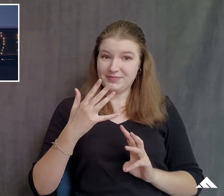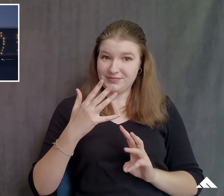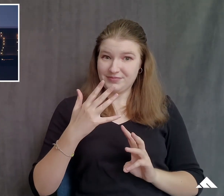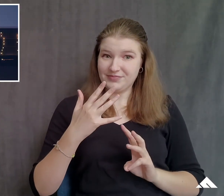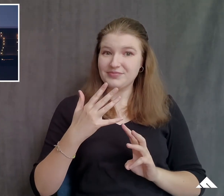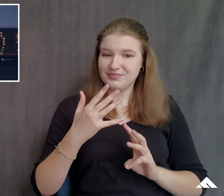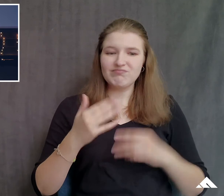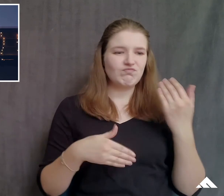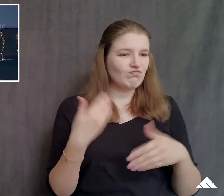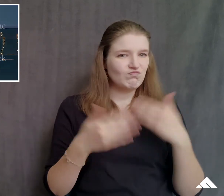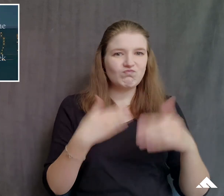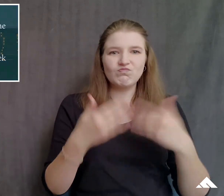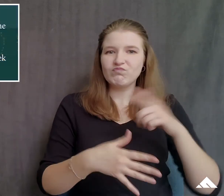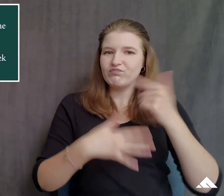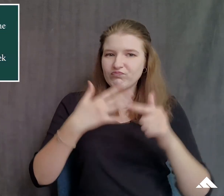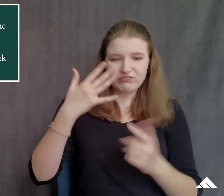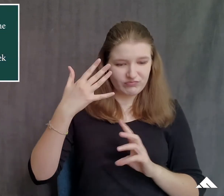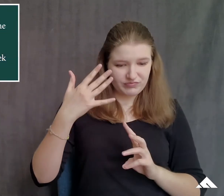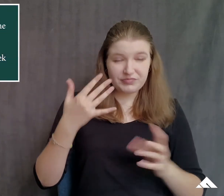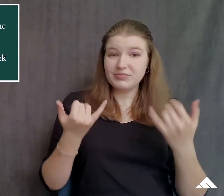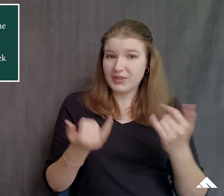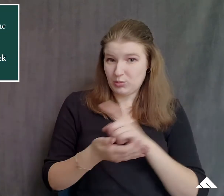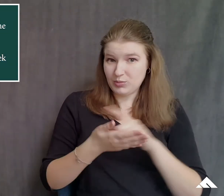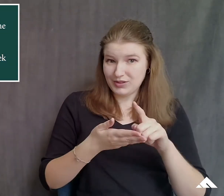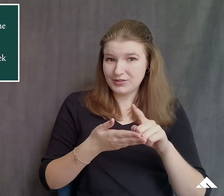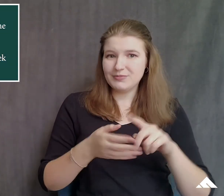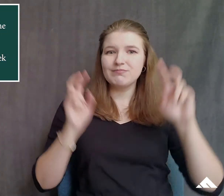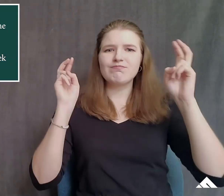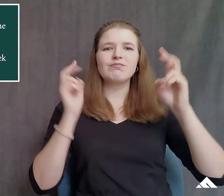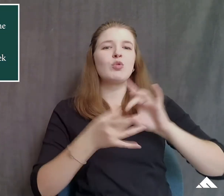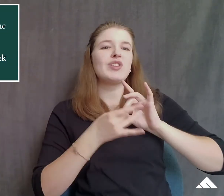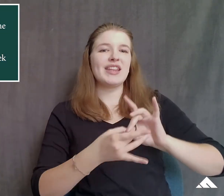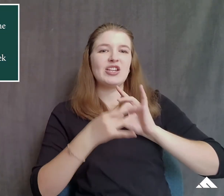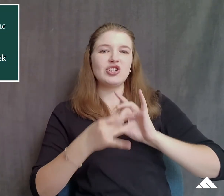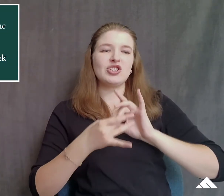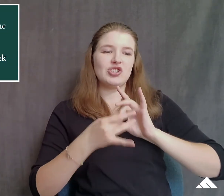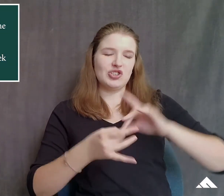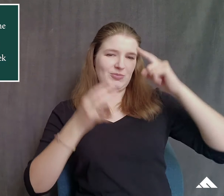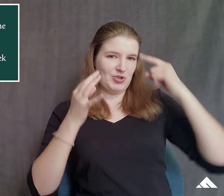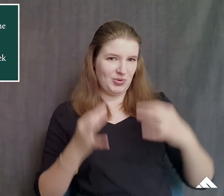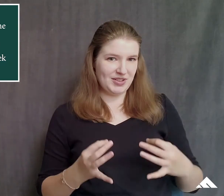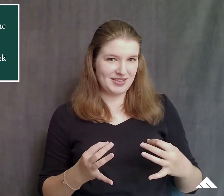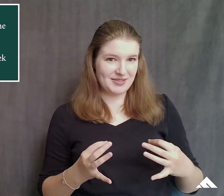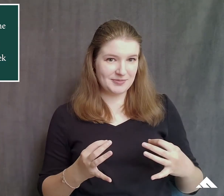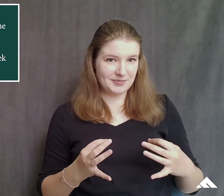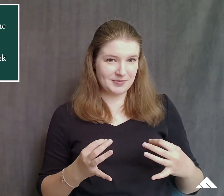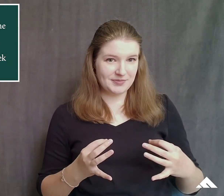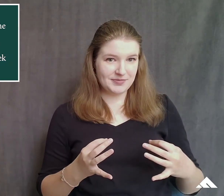along, all right? Healing choice number 6, this is the relationship choice, okay?